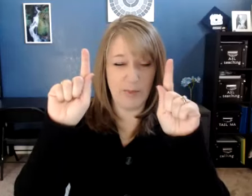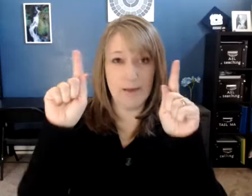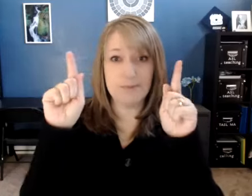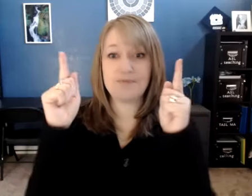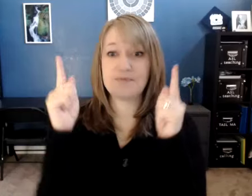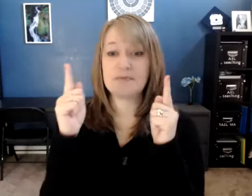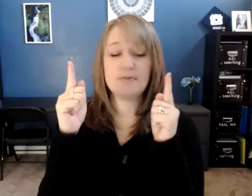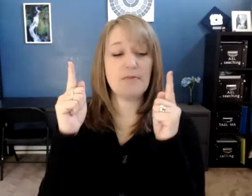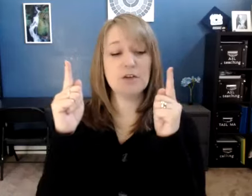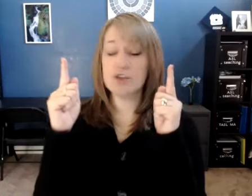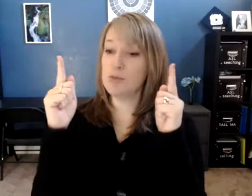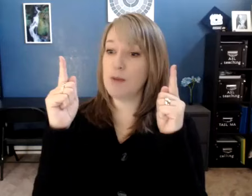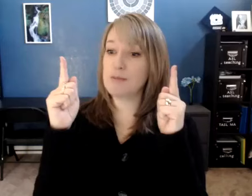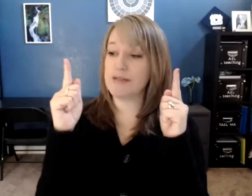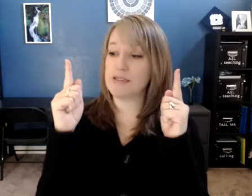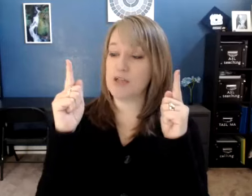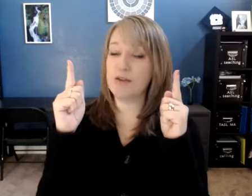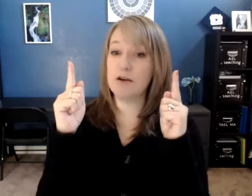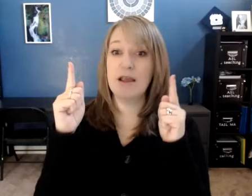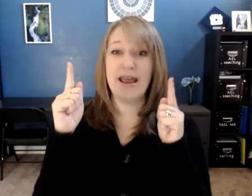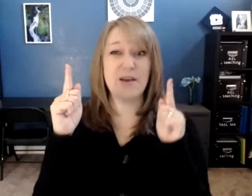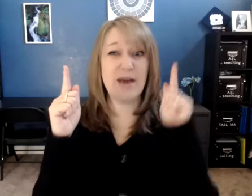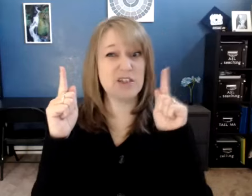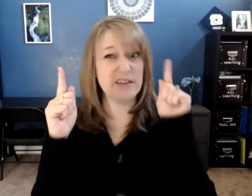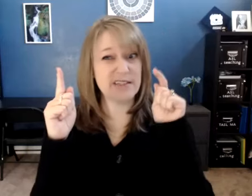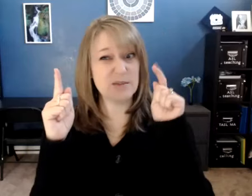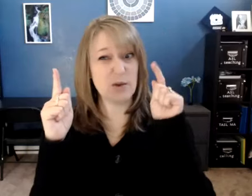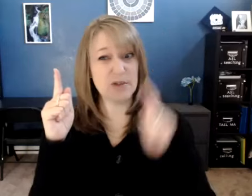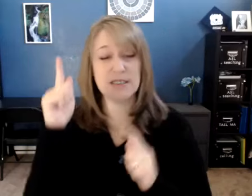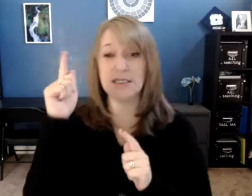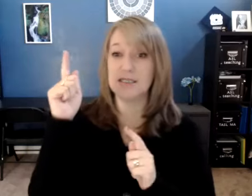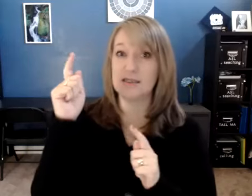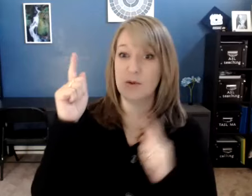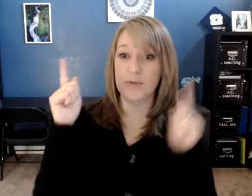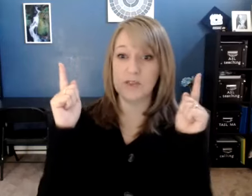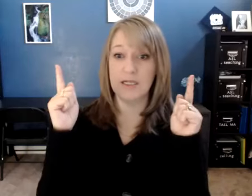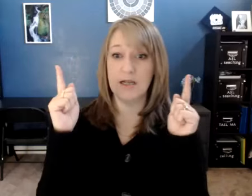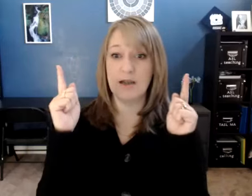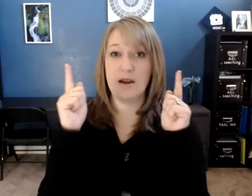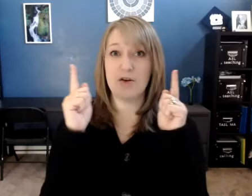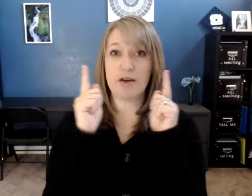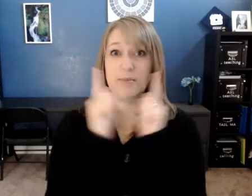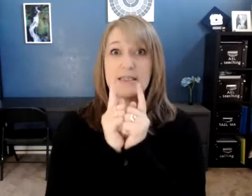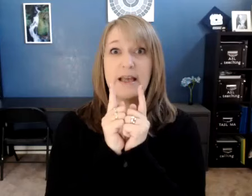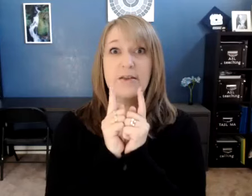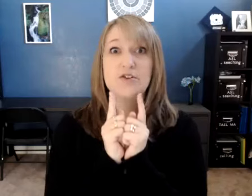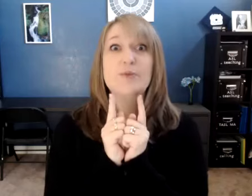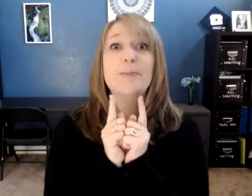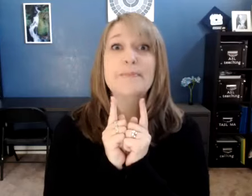bit. Turn your palms to face each other and imagine that this is one person and this is one person, and you're coming together to